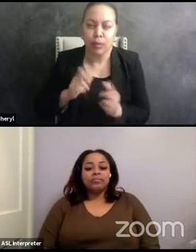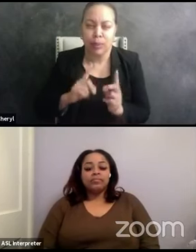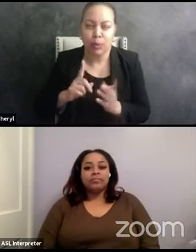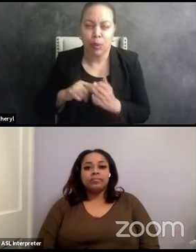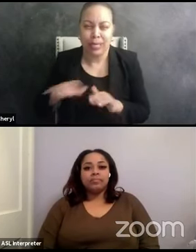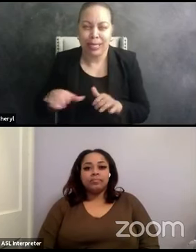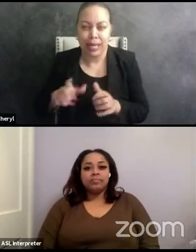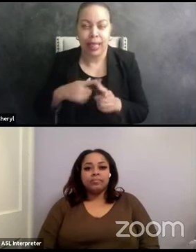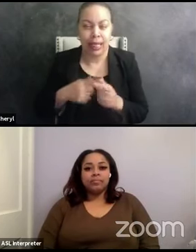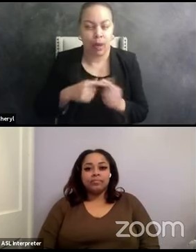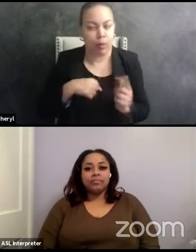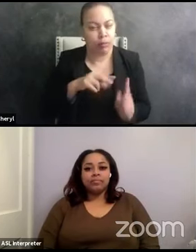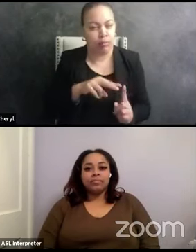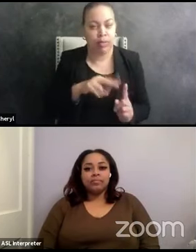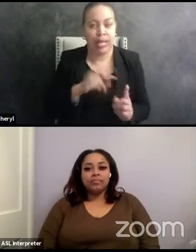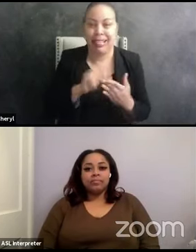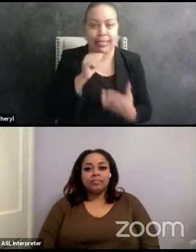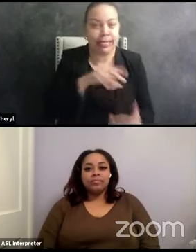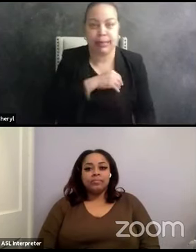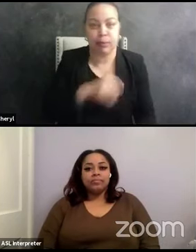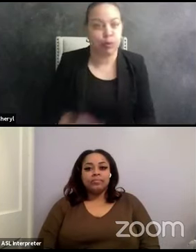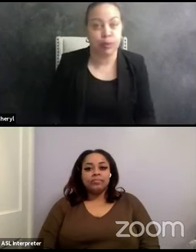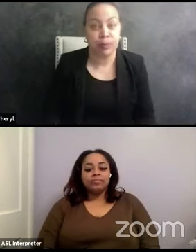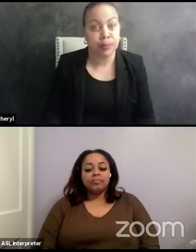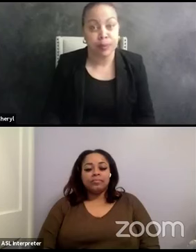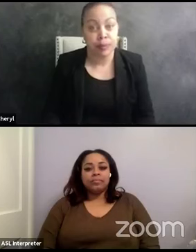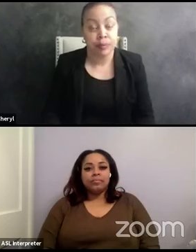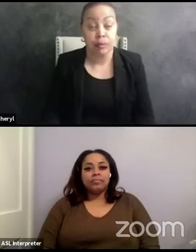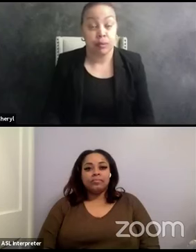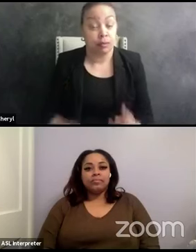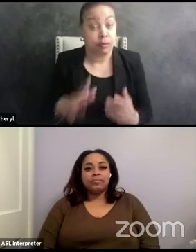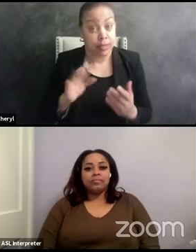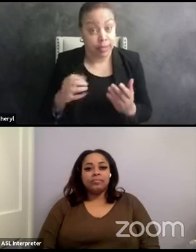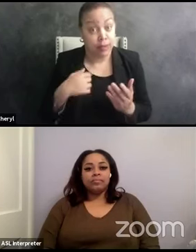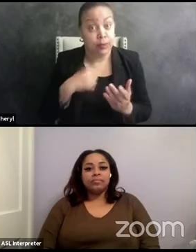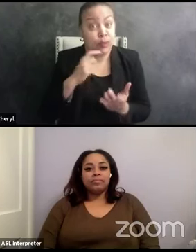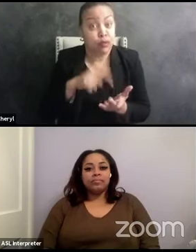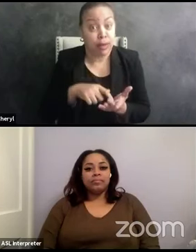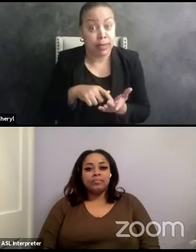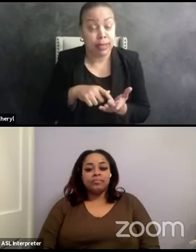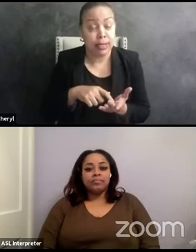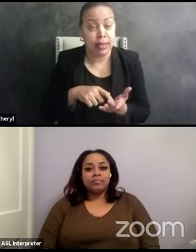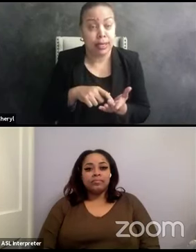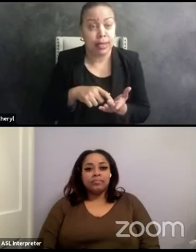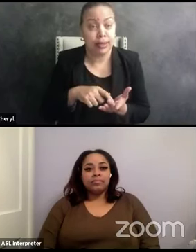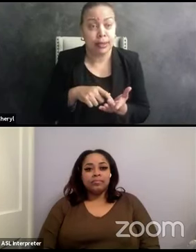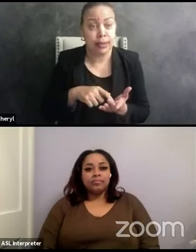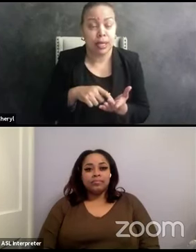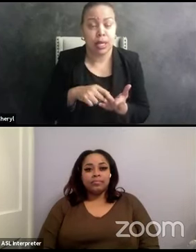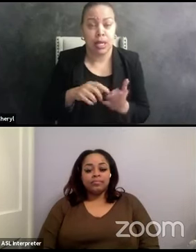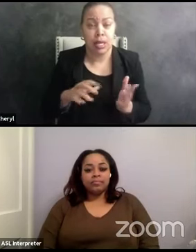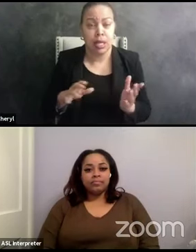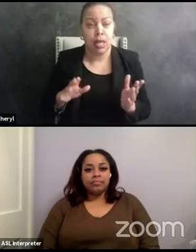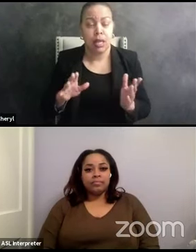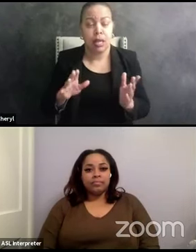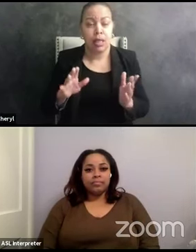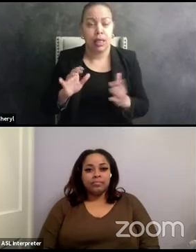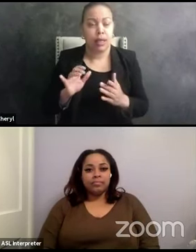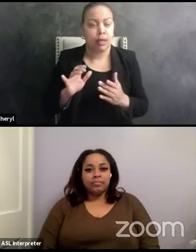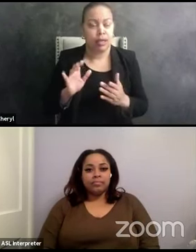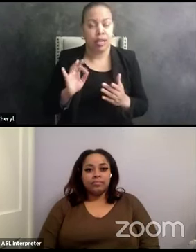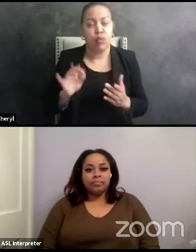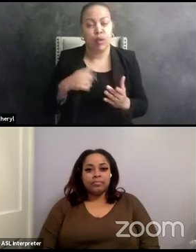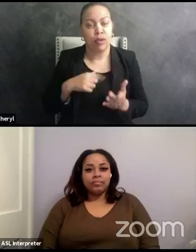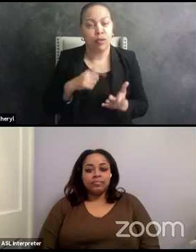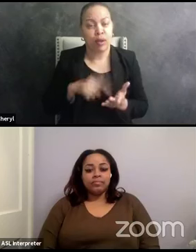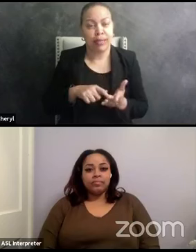is not acceptable, right? If we recognize the room within